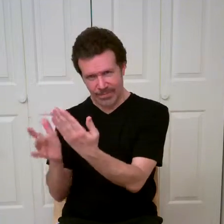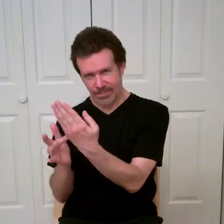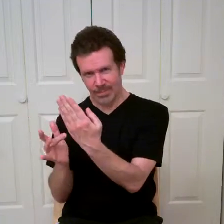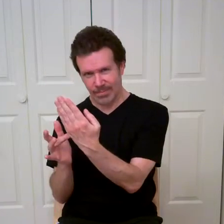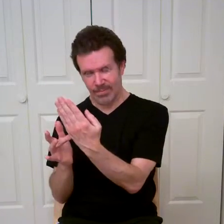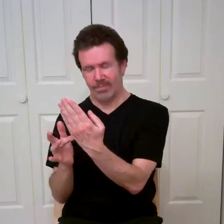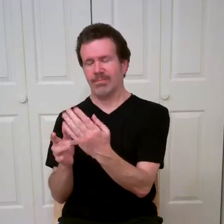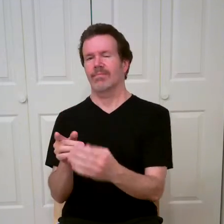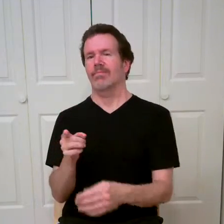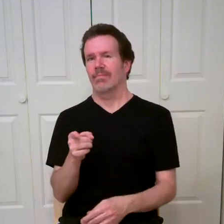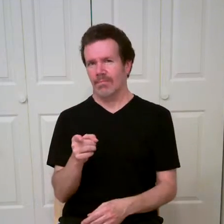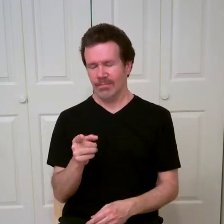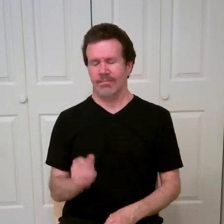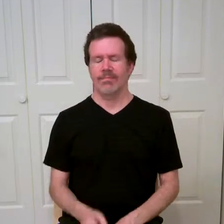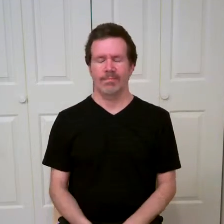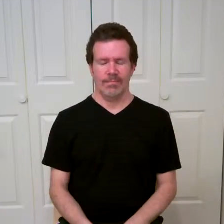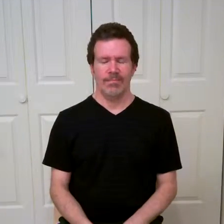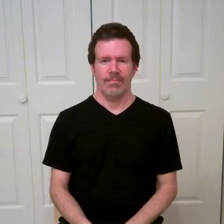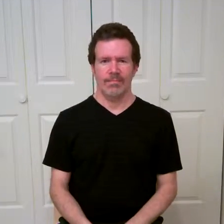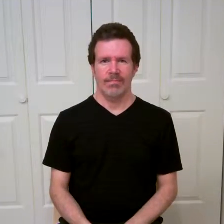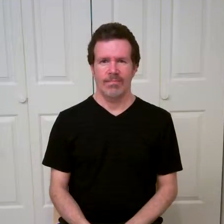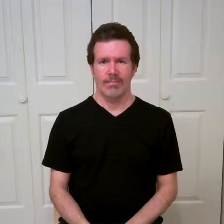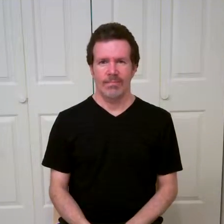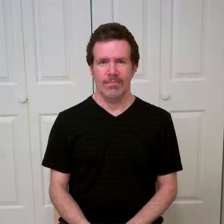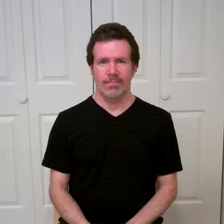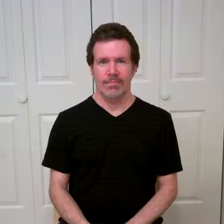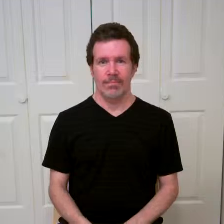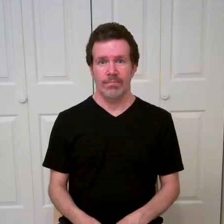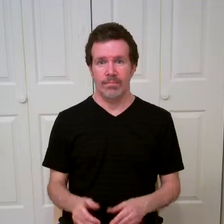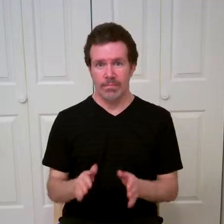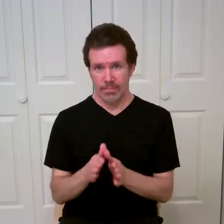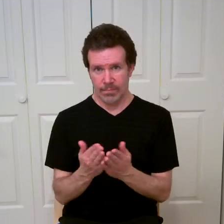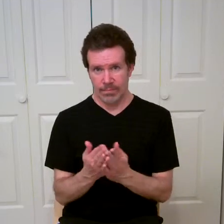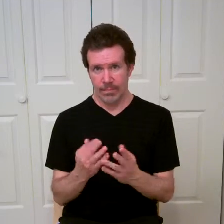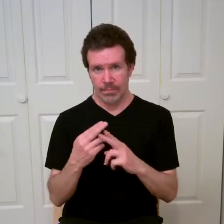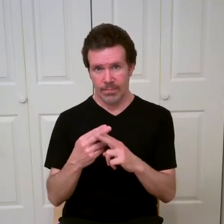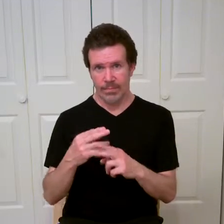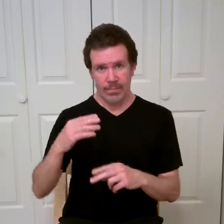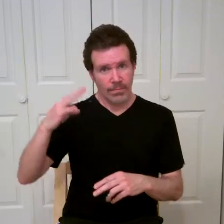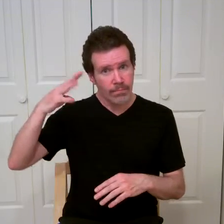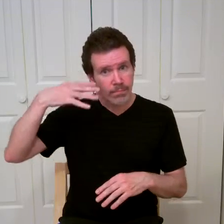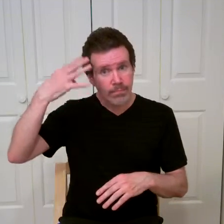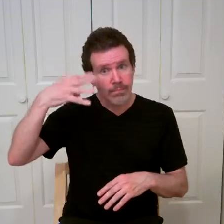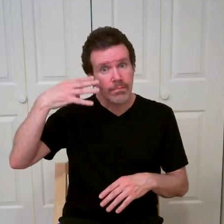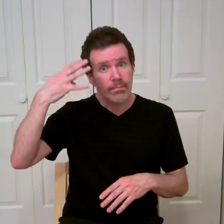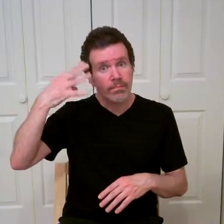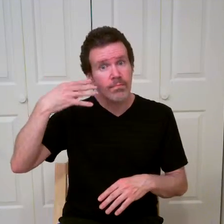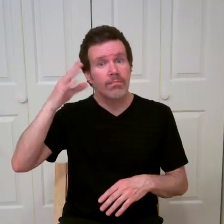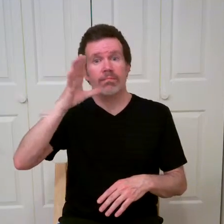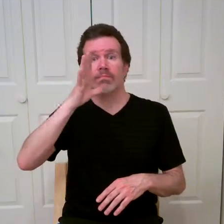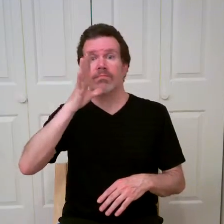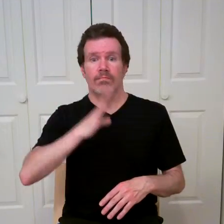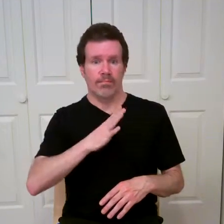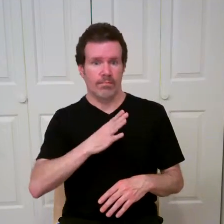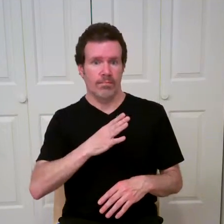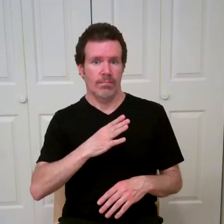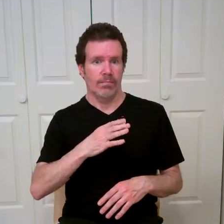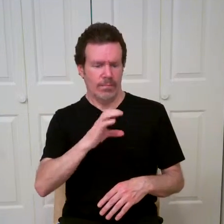Let's try another one. In the book Crazy Lady, Maxine struggles with alcoholism.